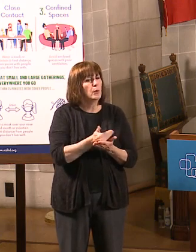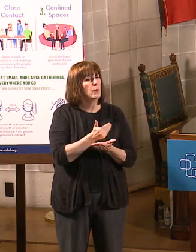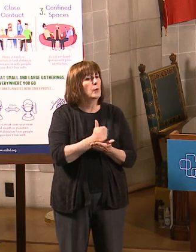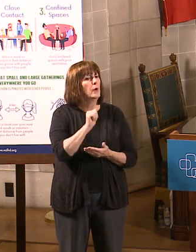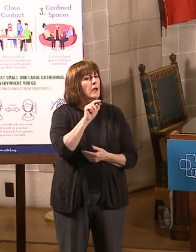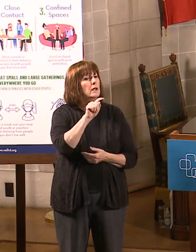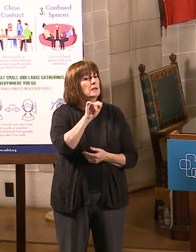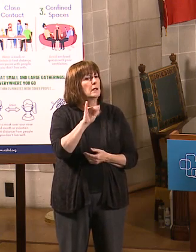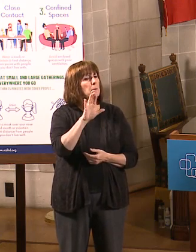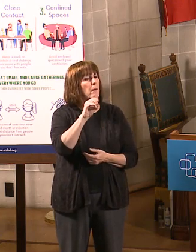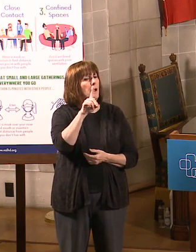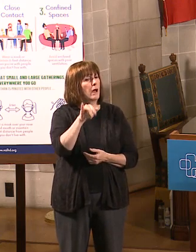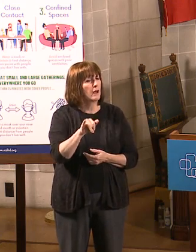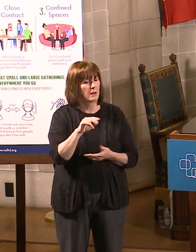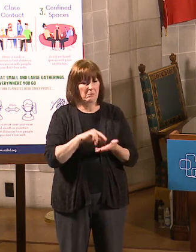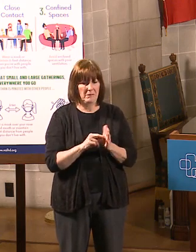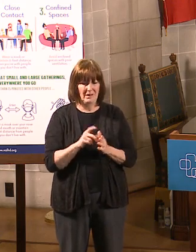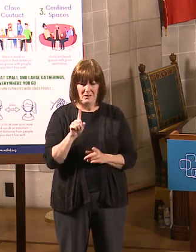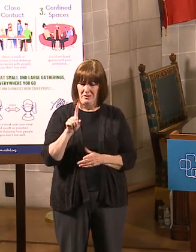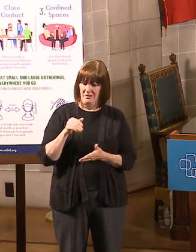and what are the priorities for distribution?